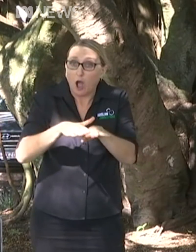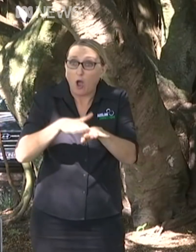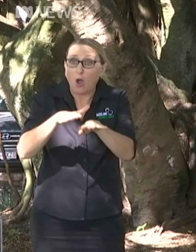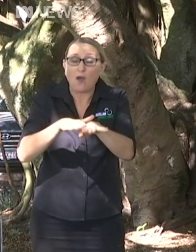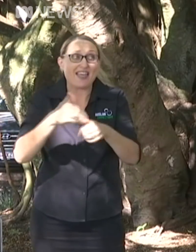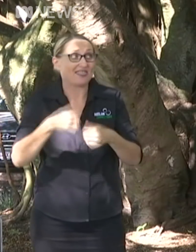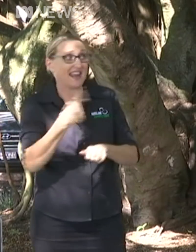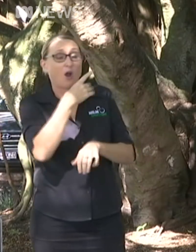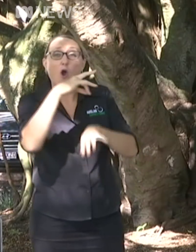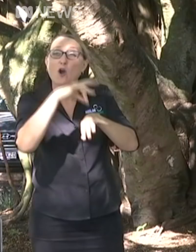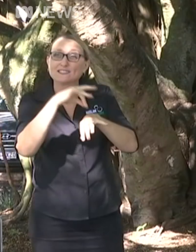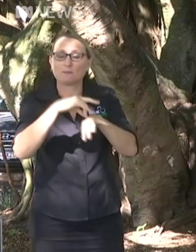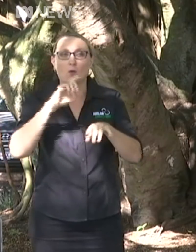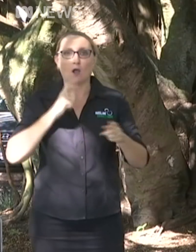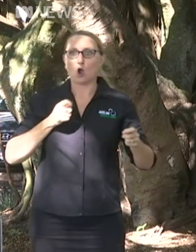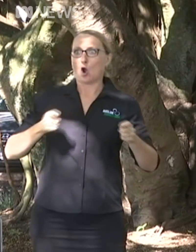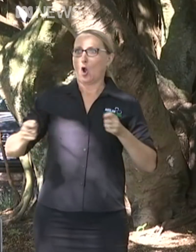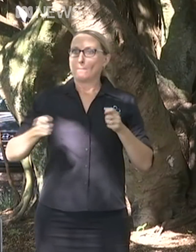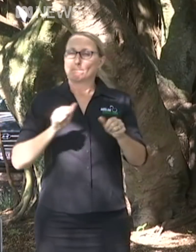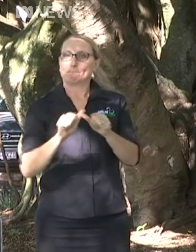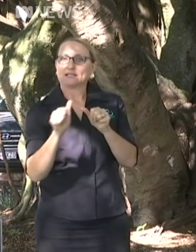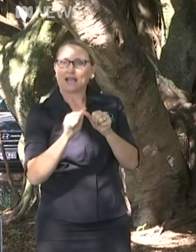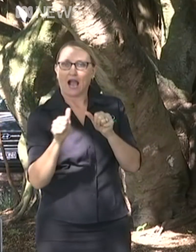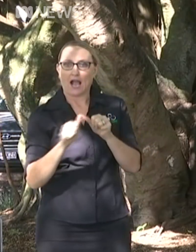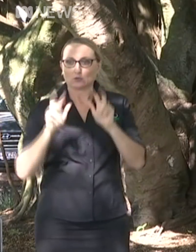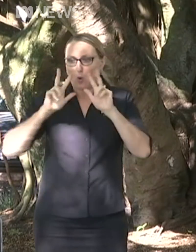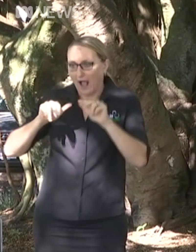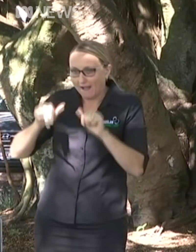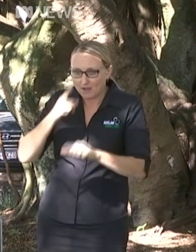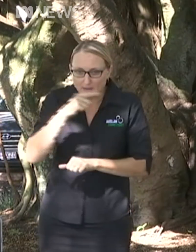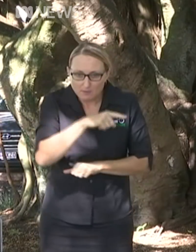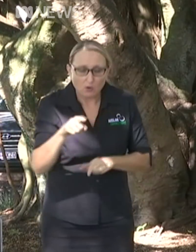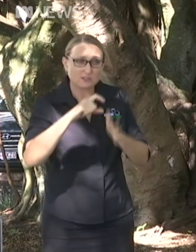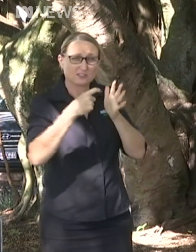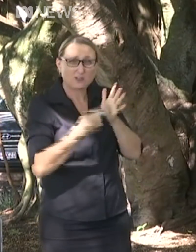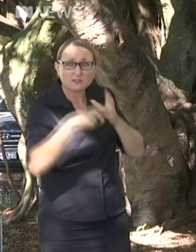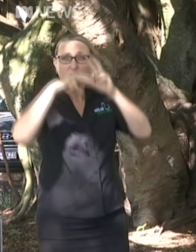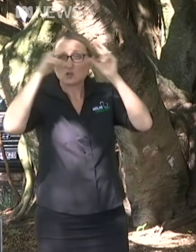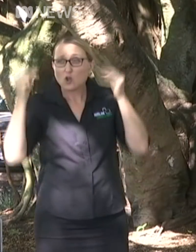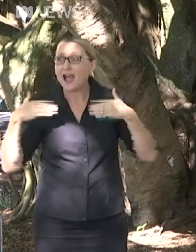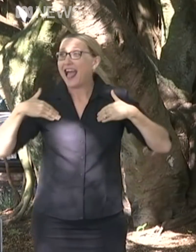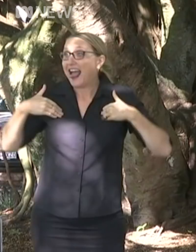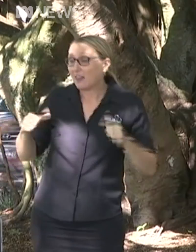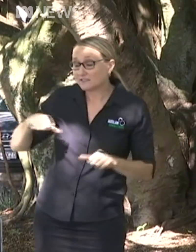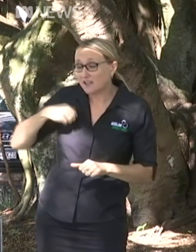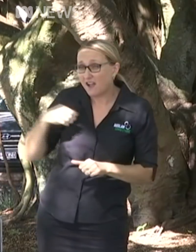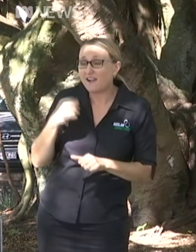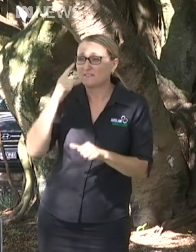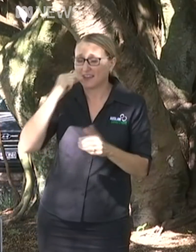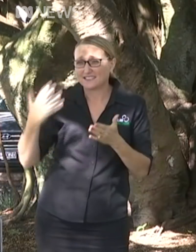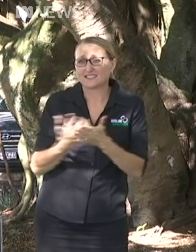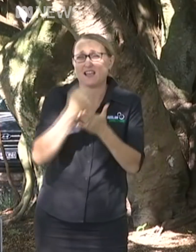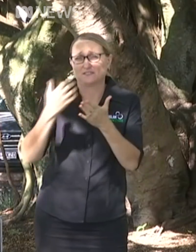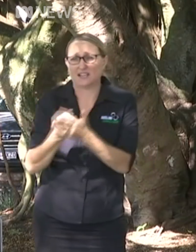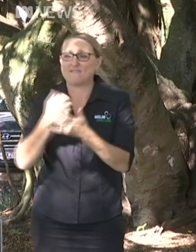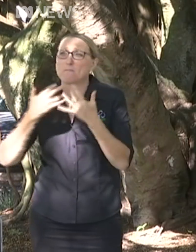will be able to cope with demand, the more lives our doctors and nurses and health staff will be able to save. And